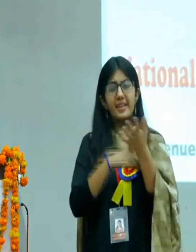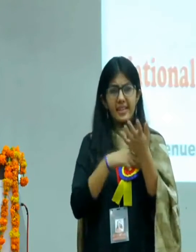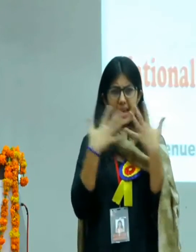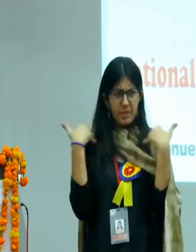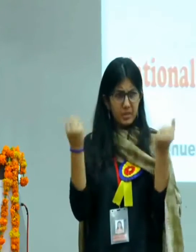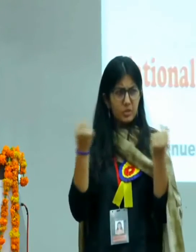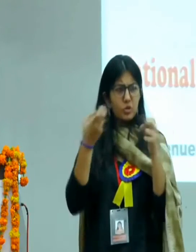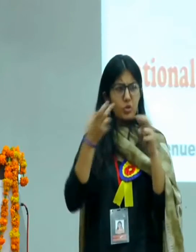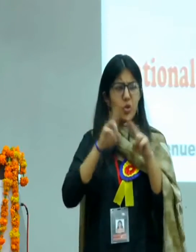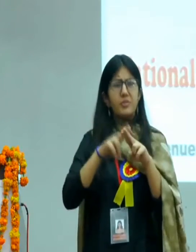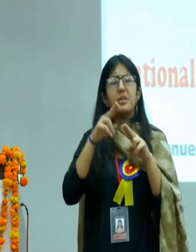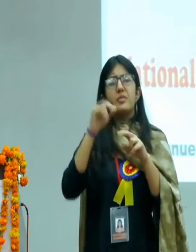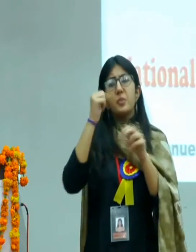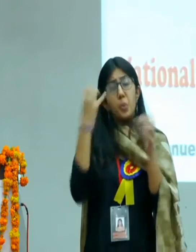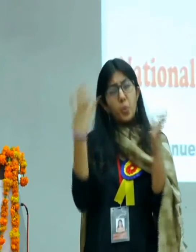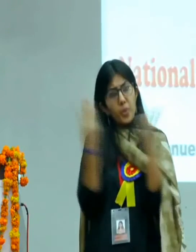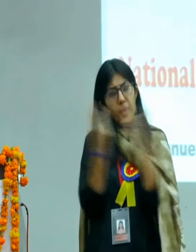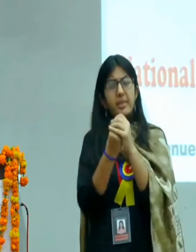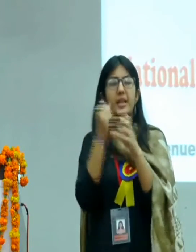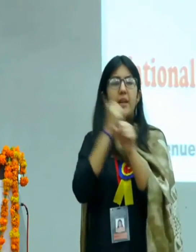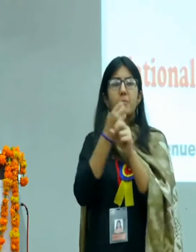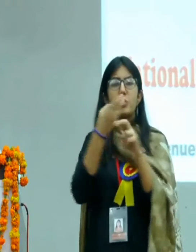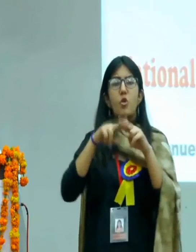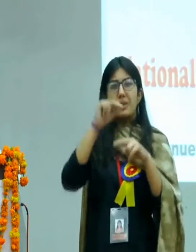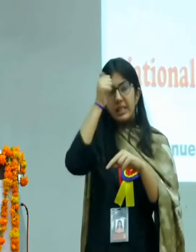with Government of India and UNESCO.